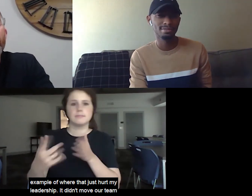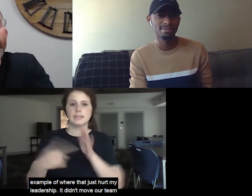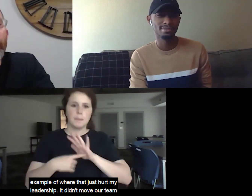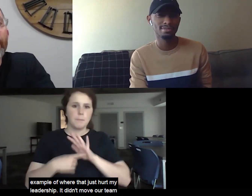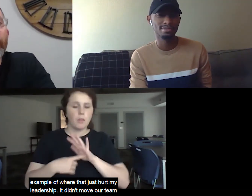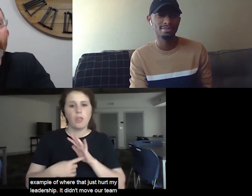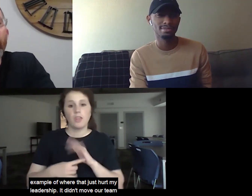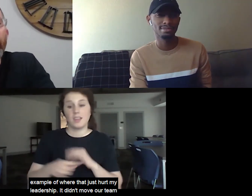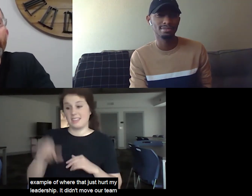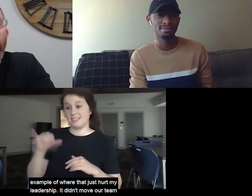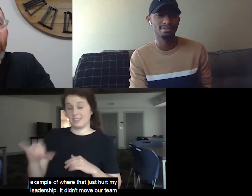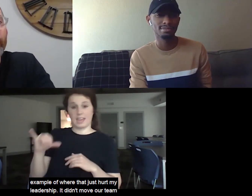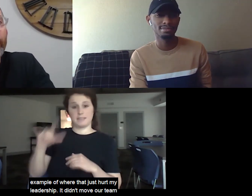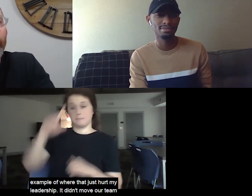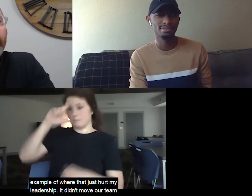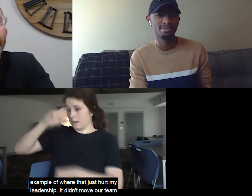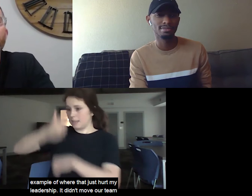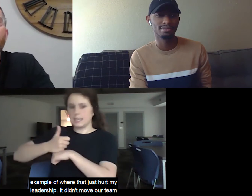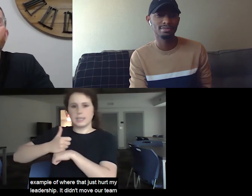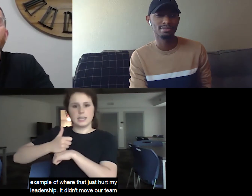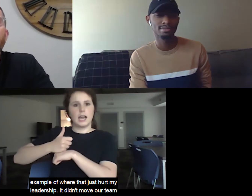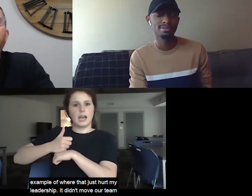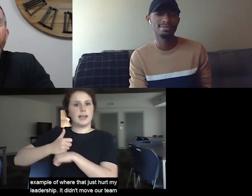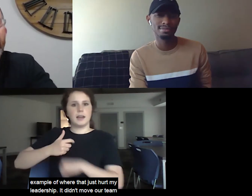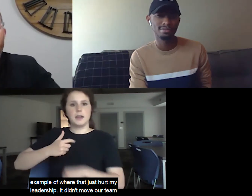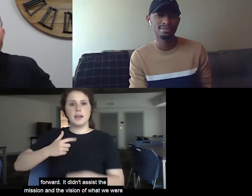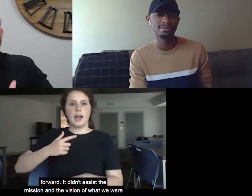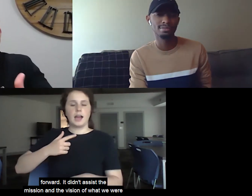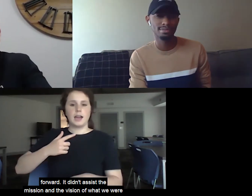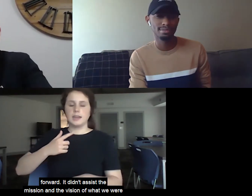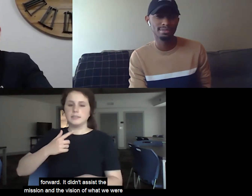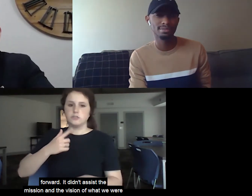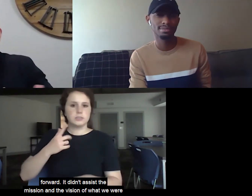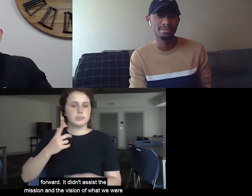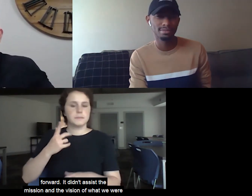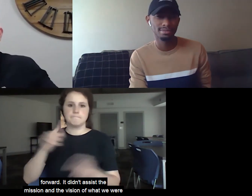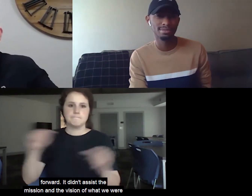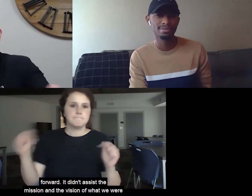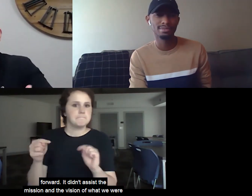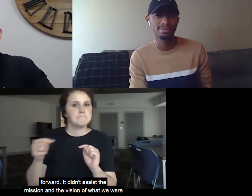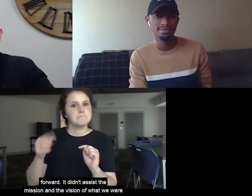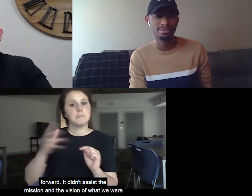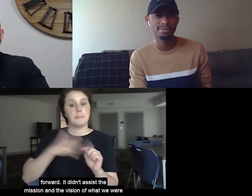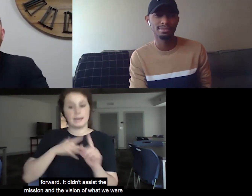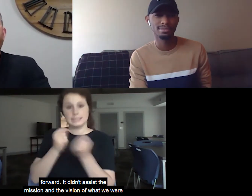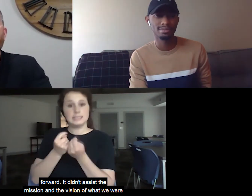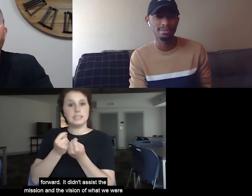that just hurt my leadership. It didn't move our team forward.